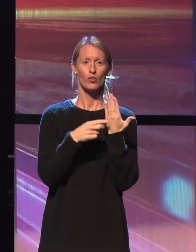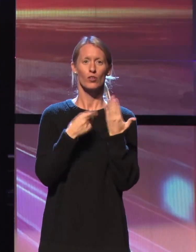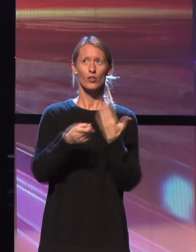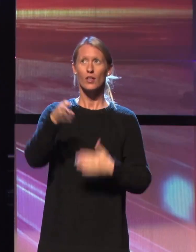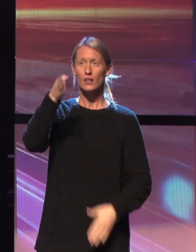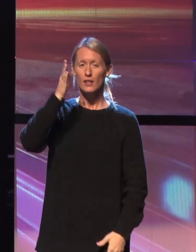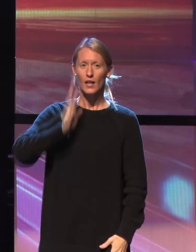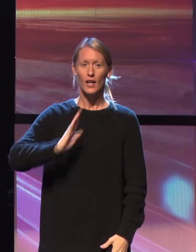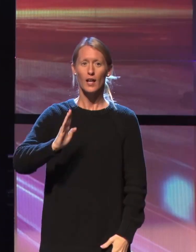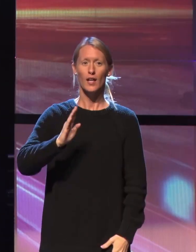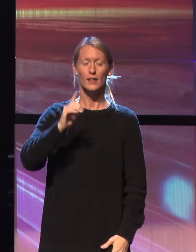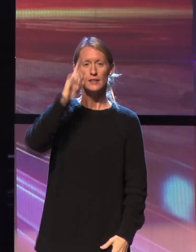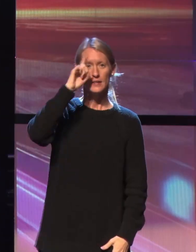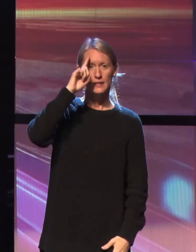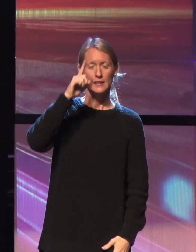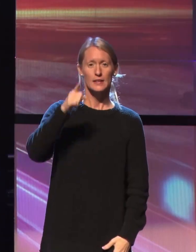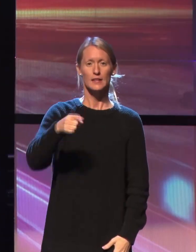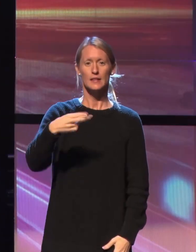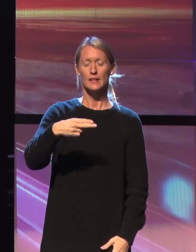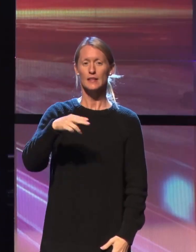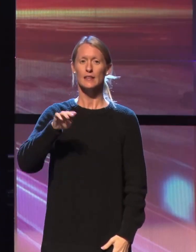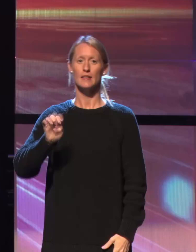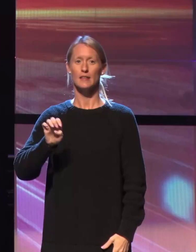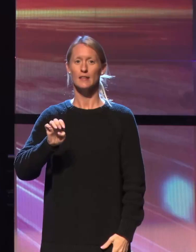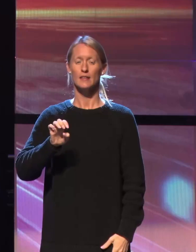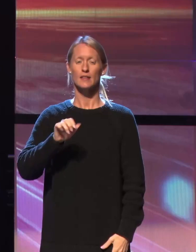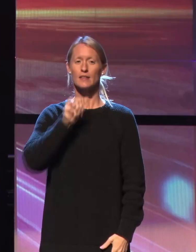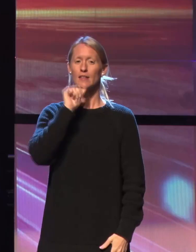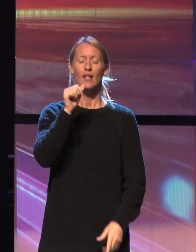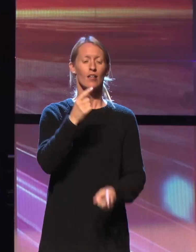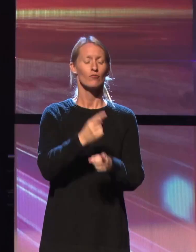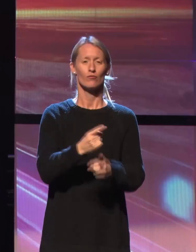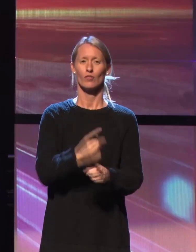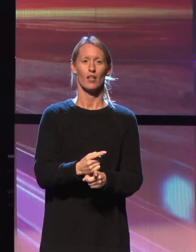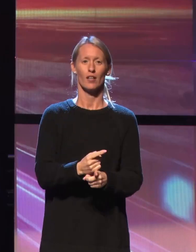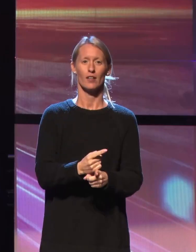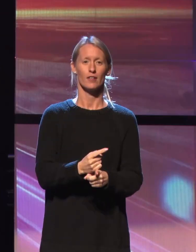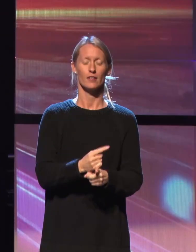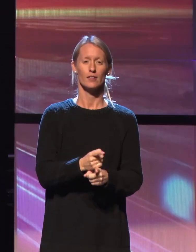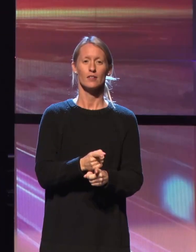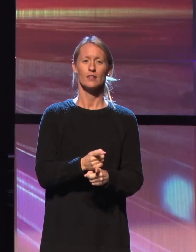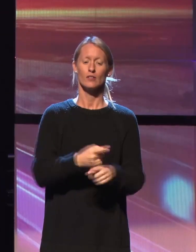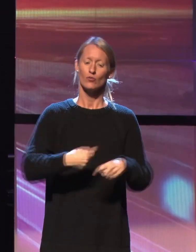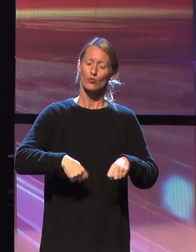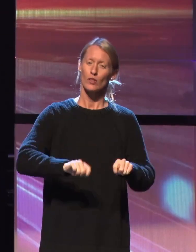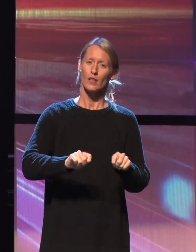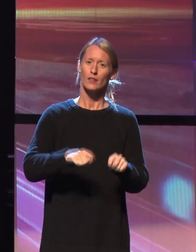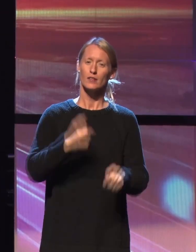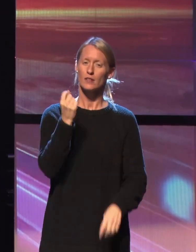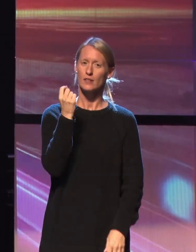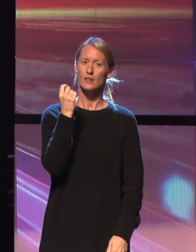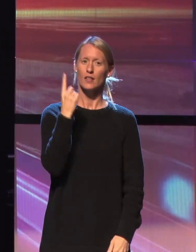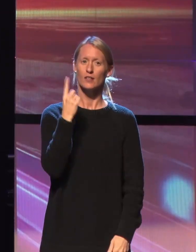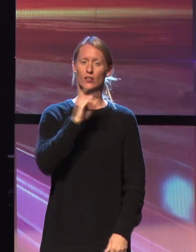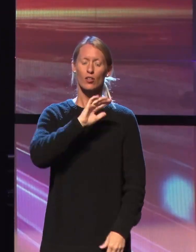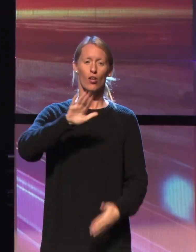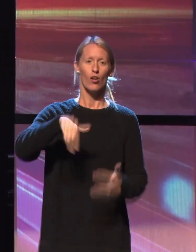use pronouns he, and they're all inaccurate, right? We're making sense of it all, and God is user-friendly.